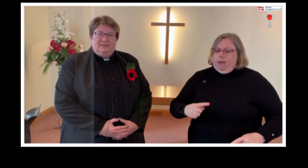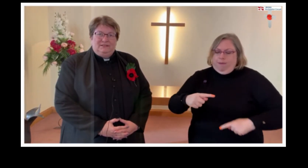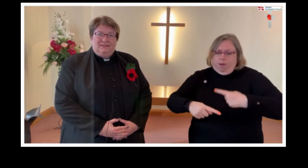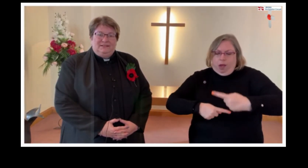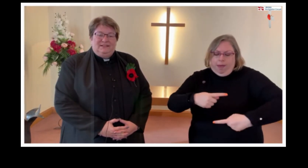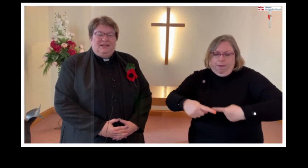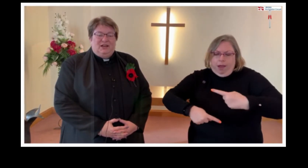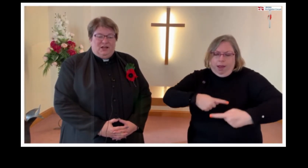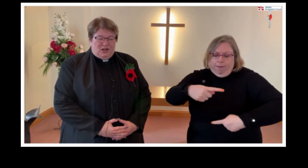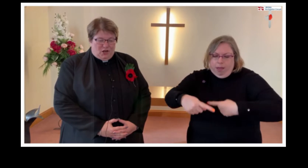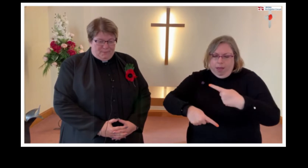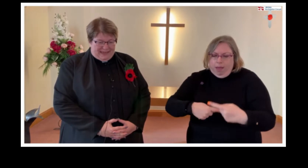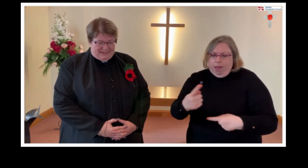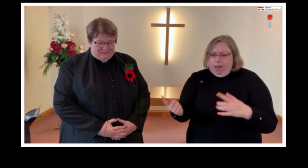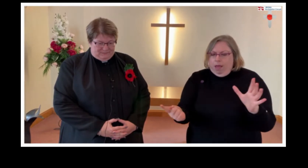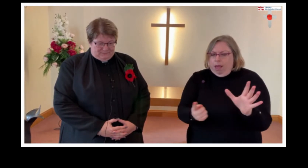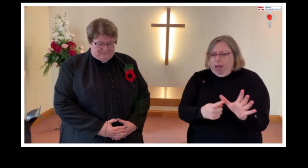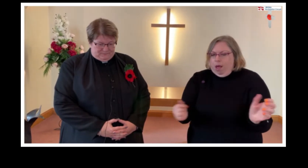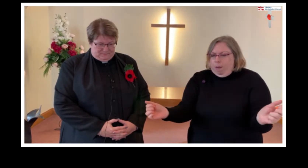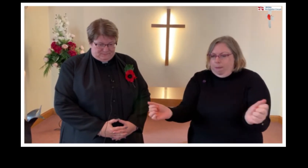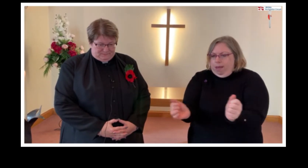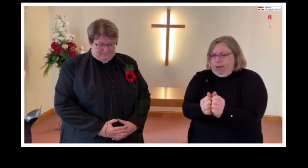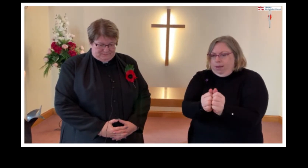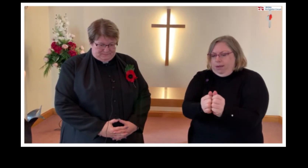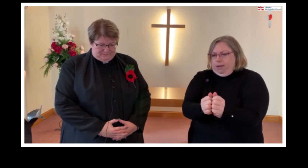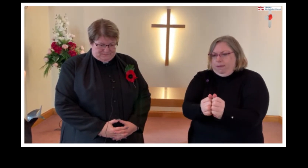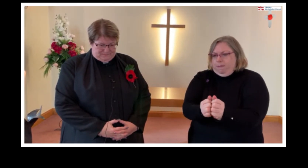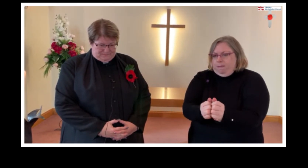ever. Amen.